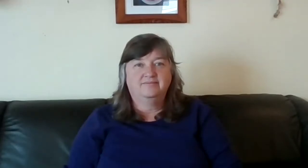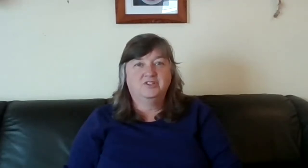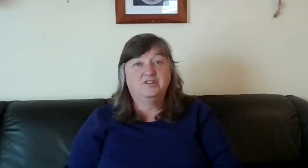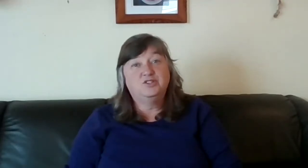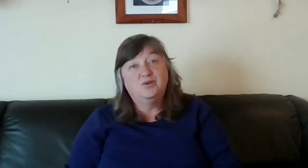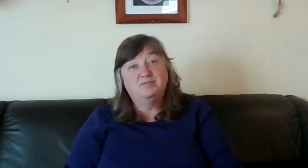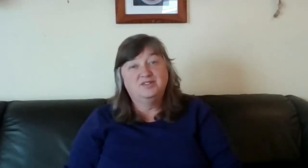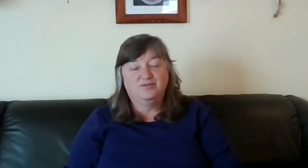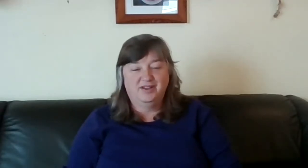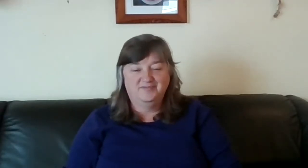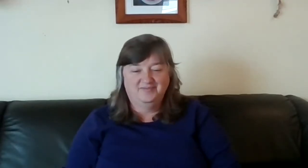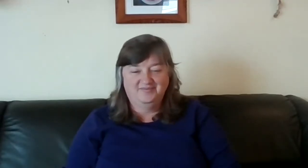So there's two options for you.